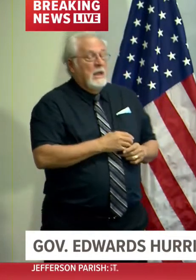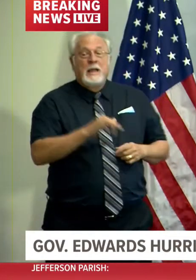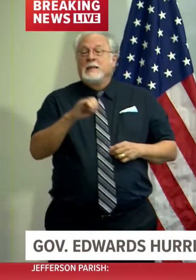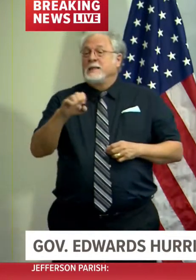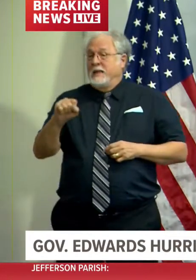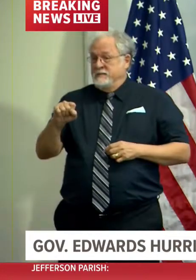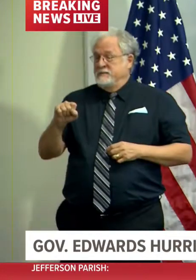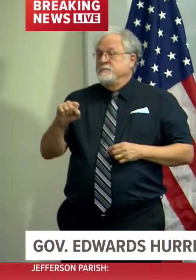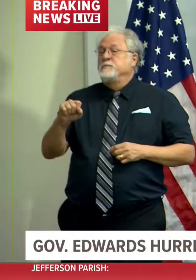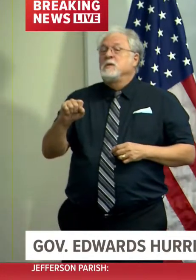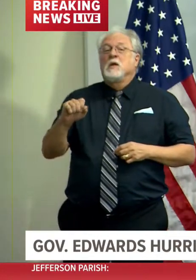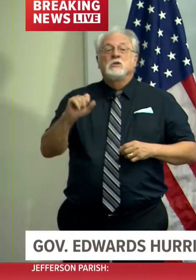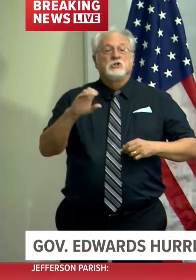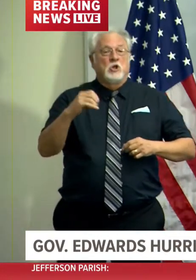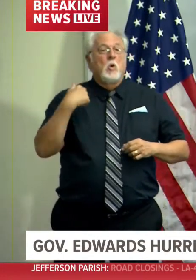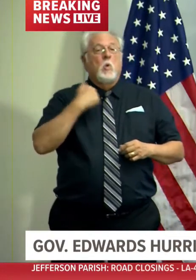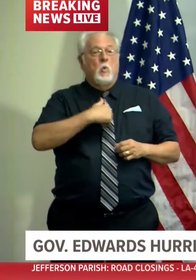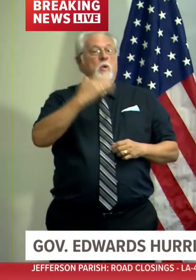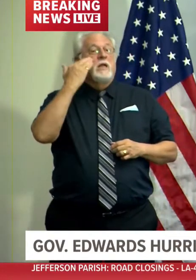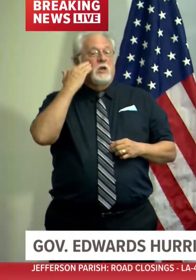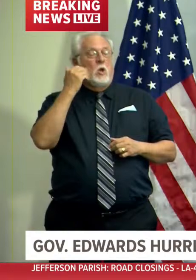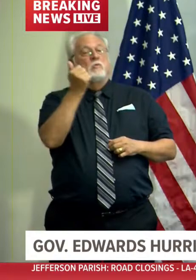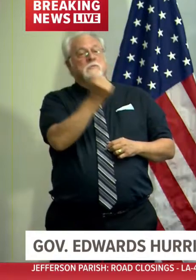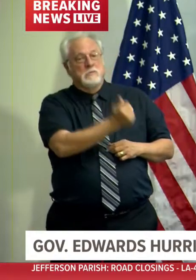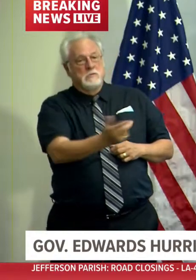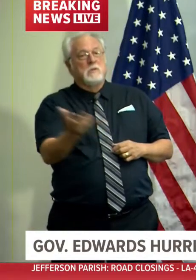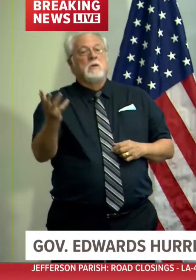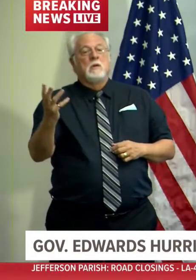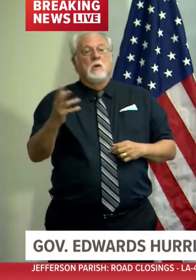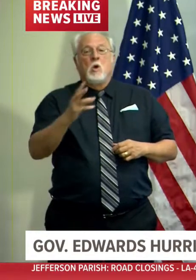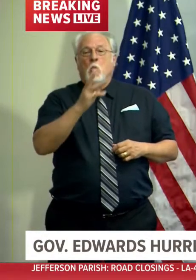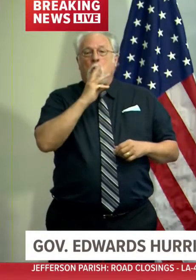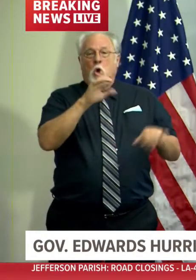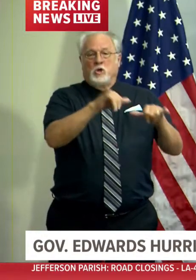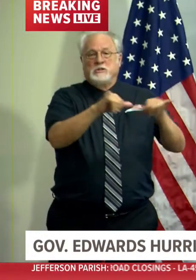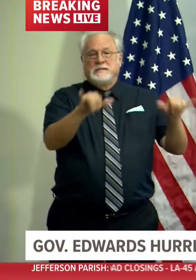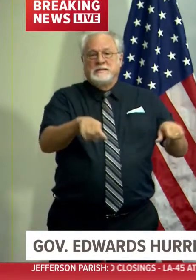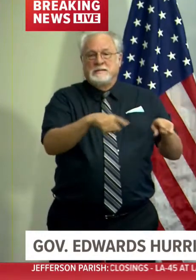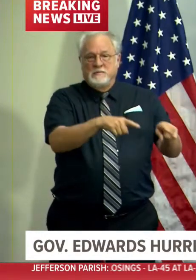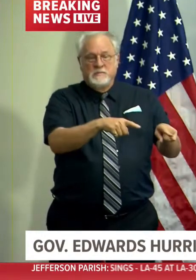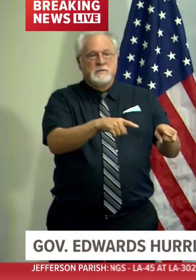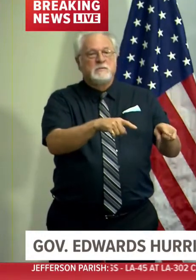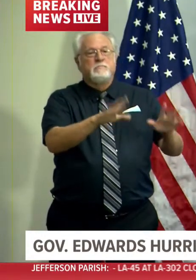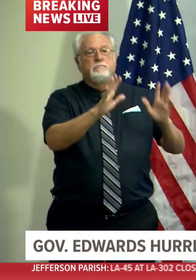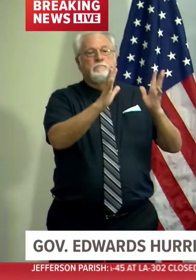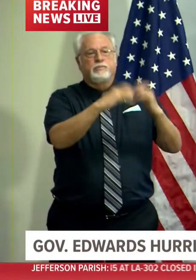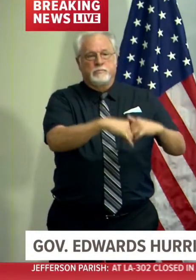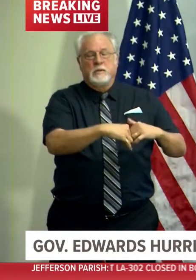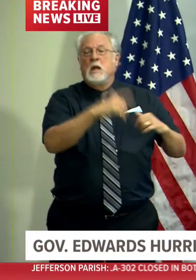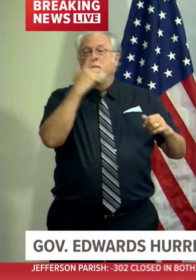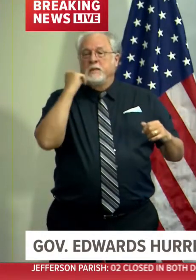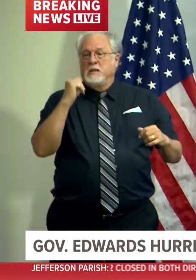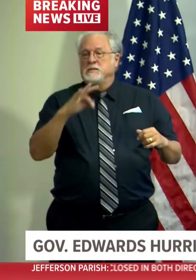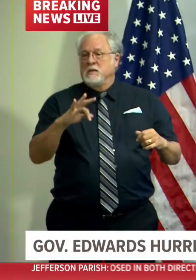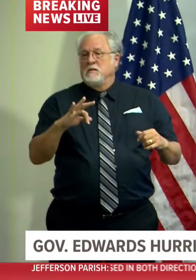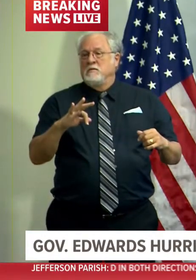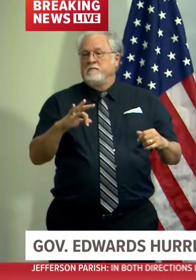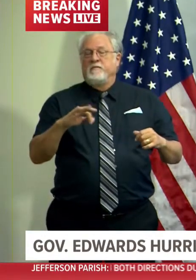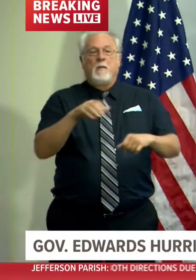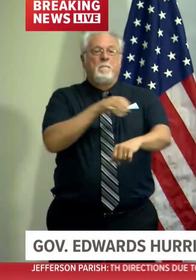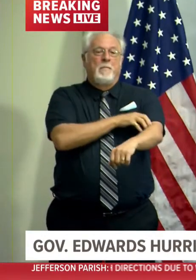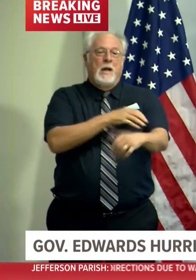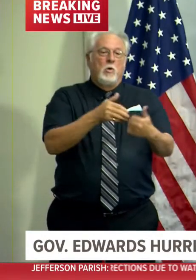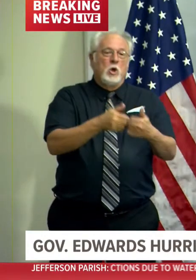Yes, there are. So we know that there are a number of water systems that are down because of